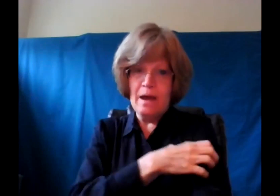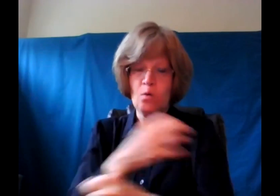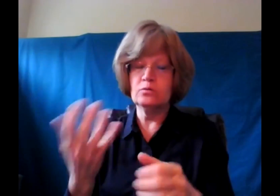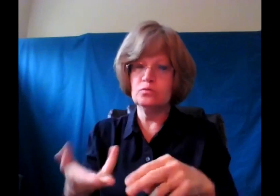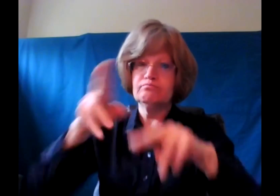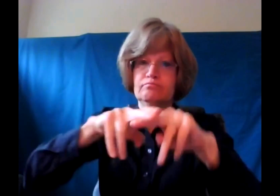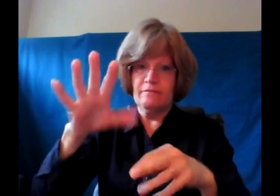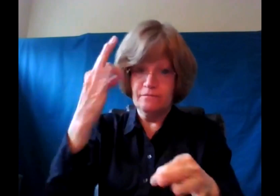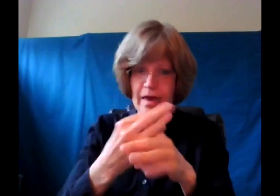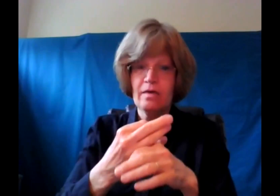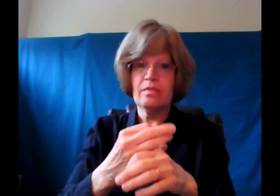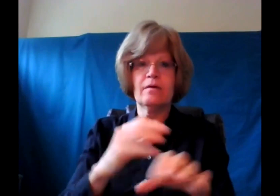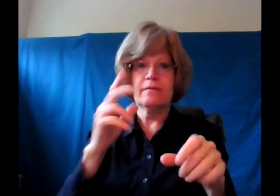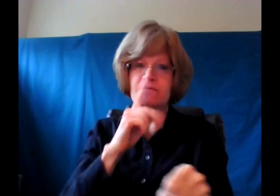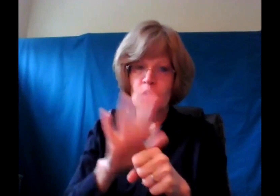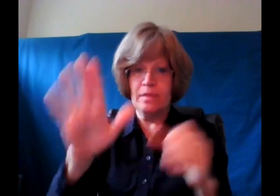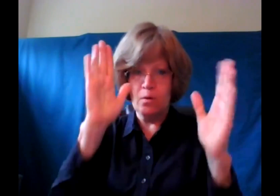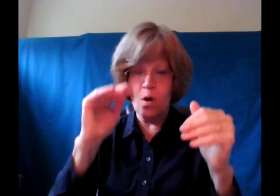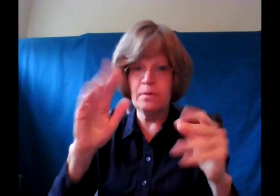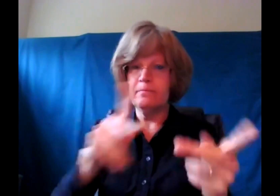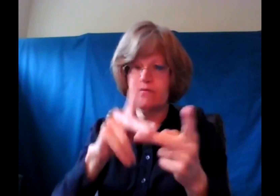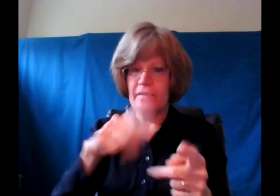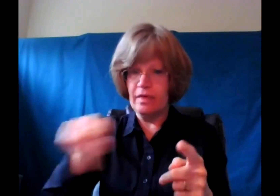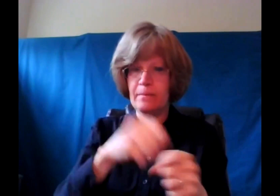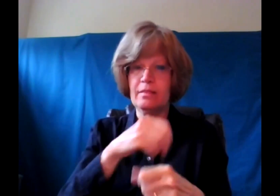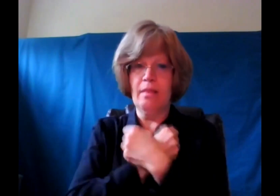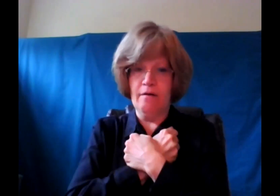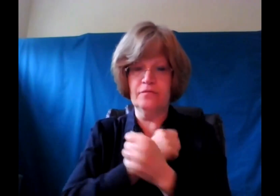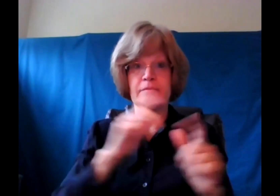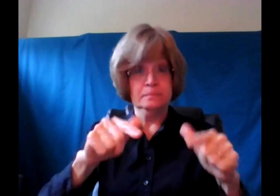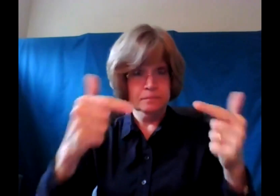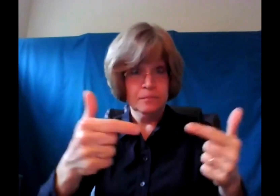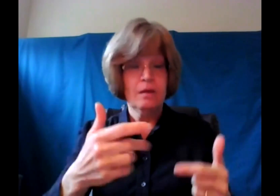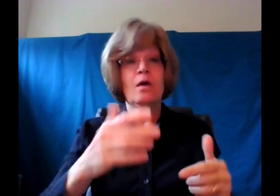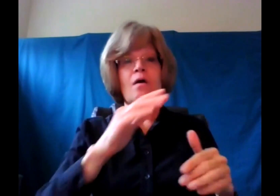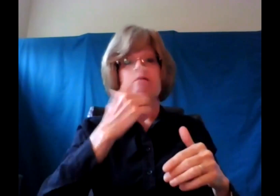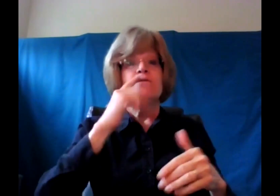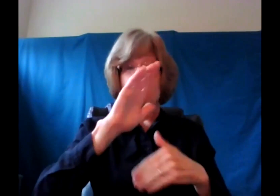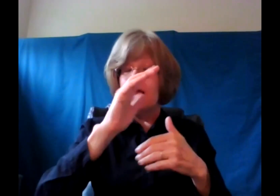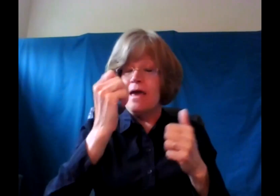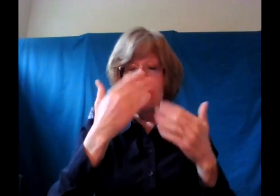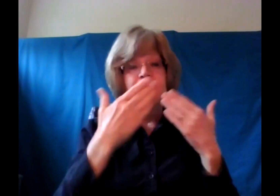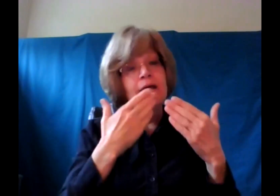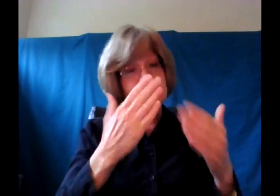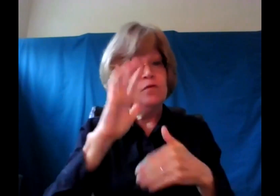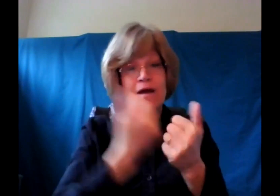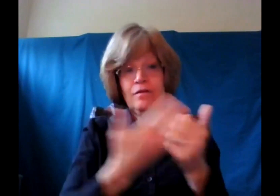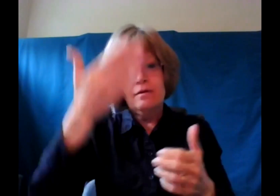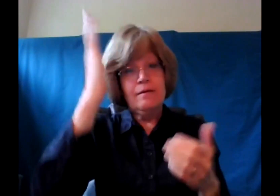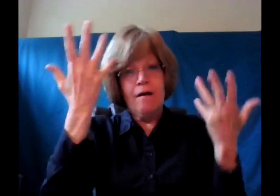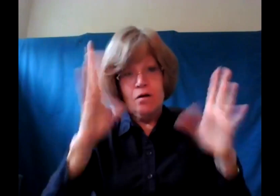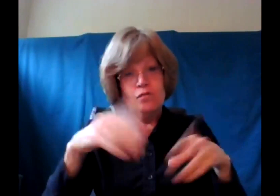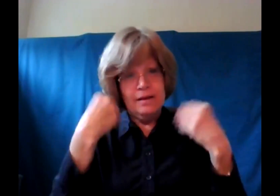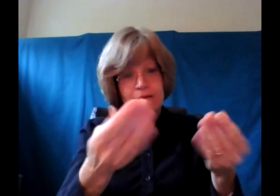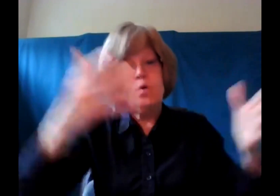hope, and perfect them in love. We give thanks for all that God has already given you. And we welcome